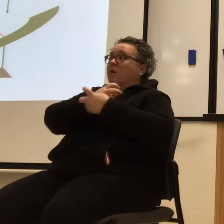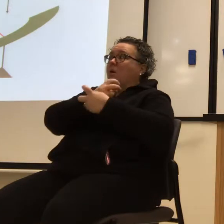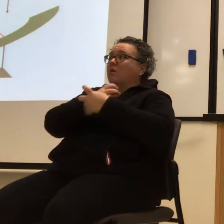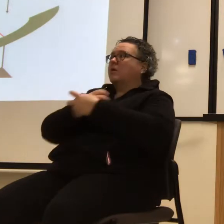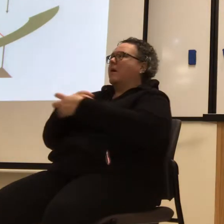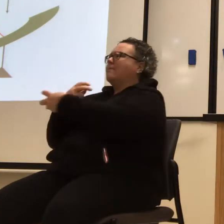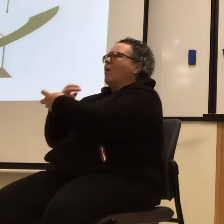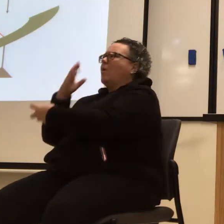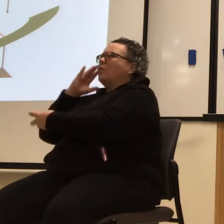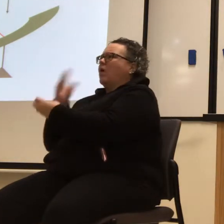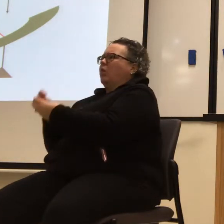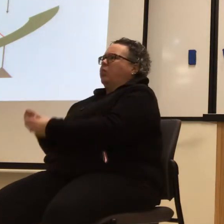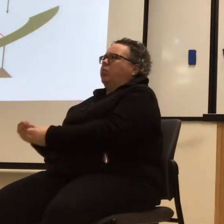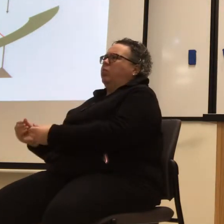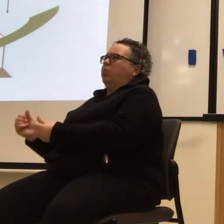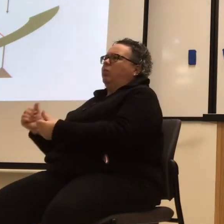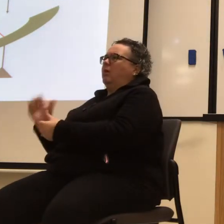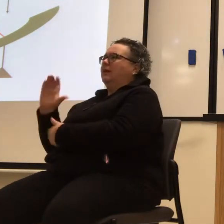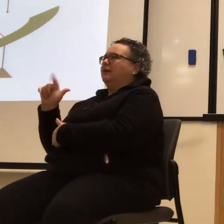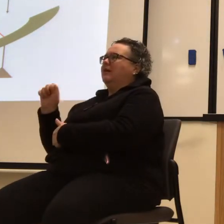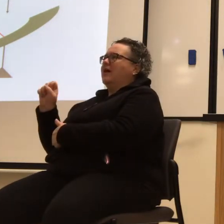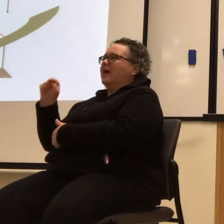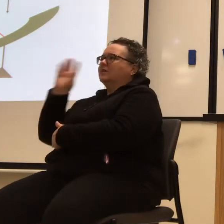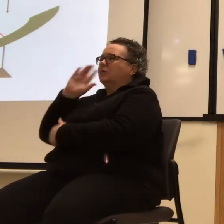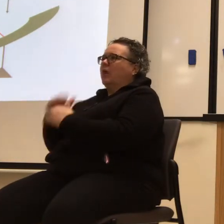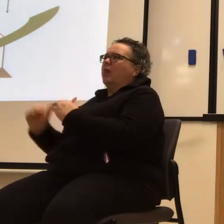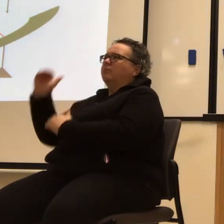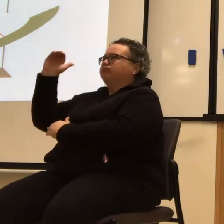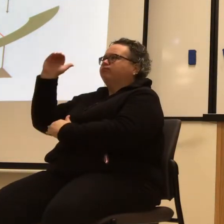Bone wastes away. The video said that